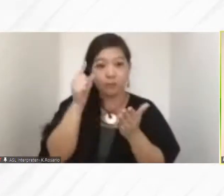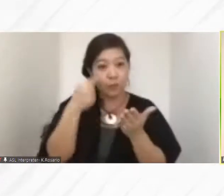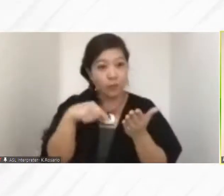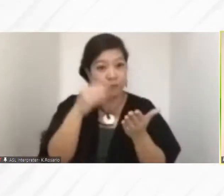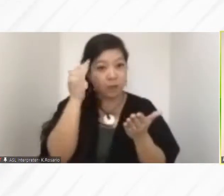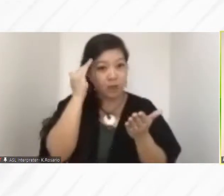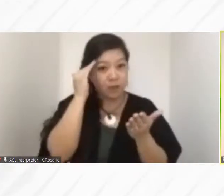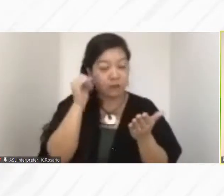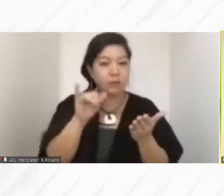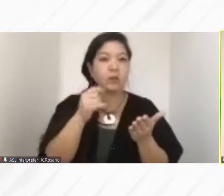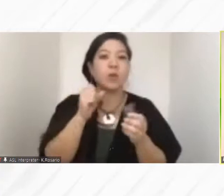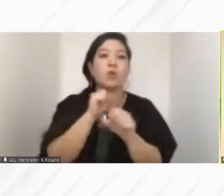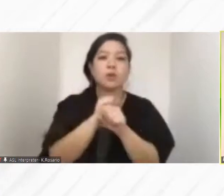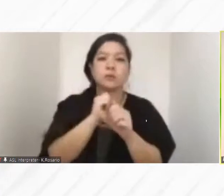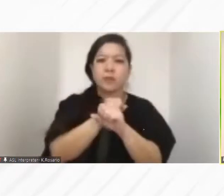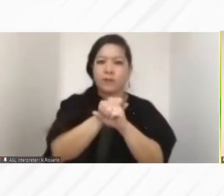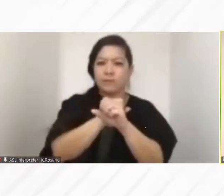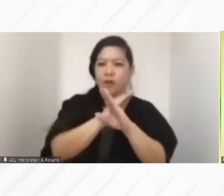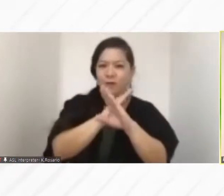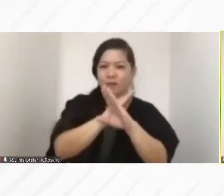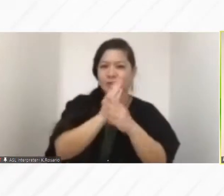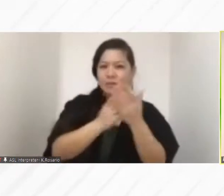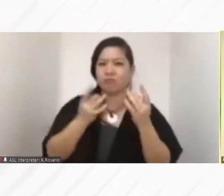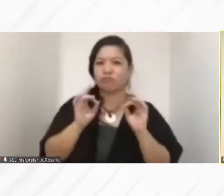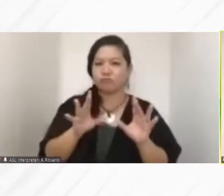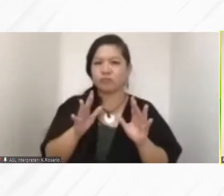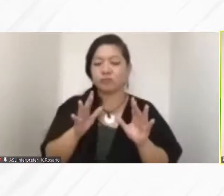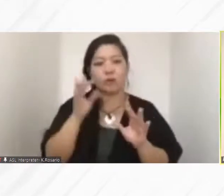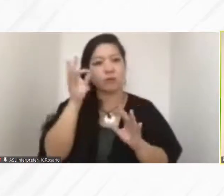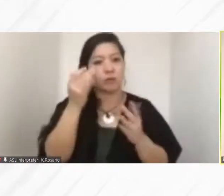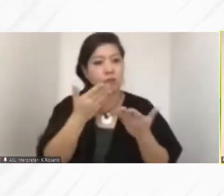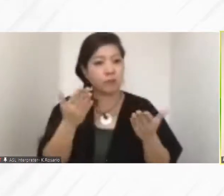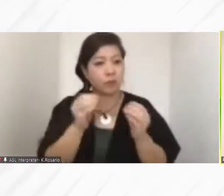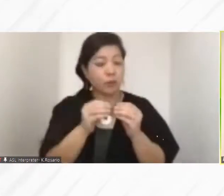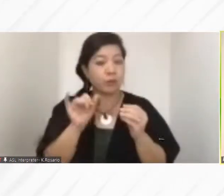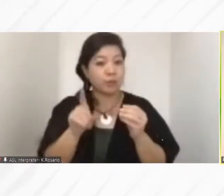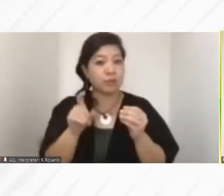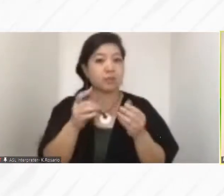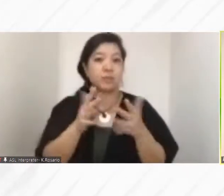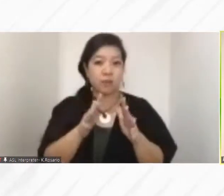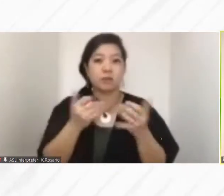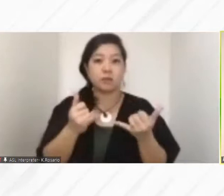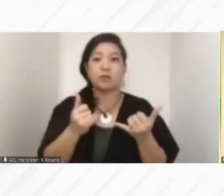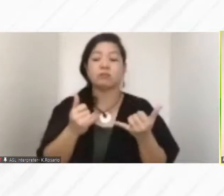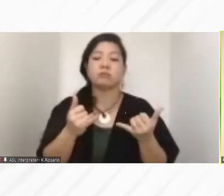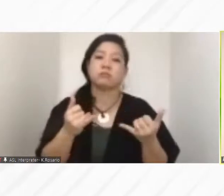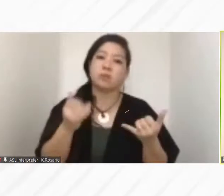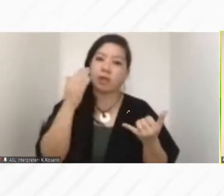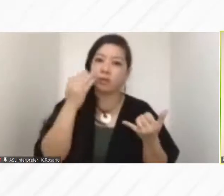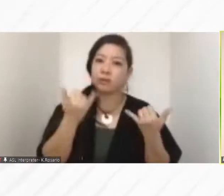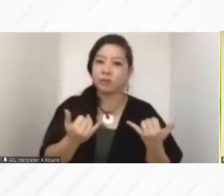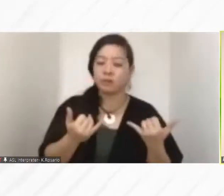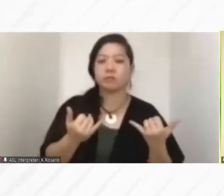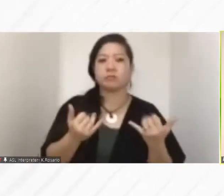acknowledged and are working to prevent these disparate and terrible outcomes, but there's much more that needs to be done. Tragically, there have